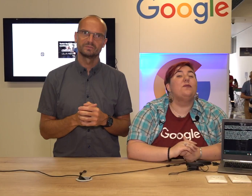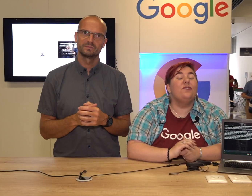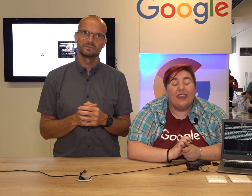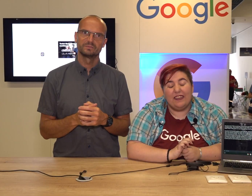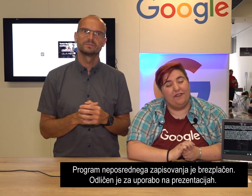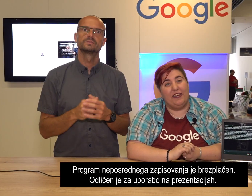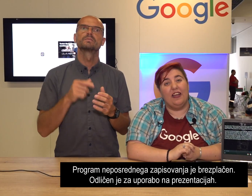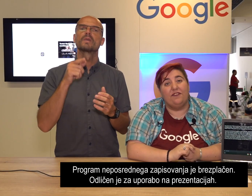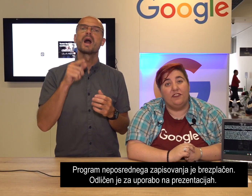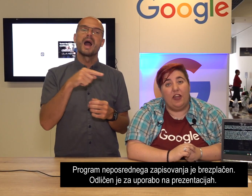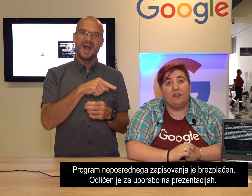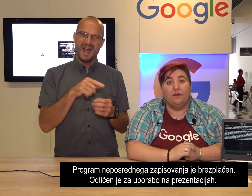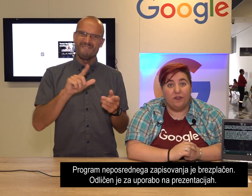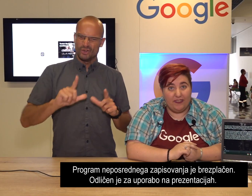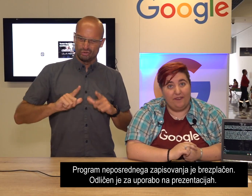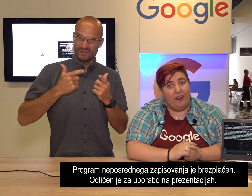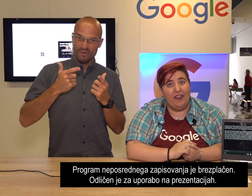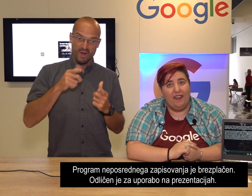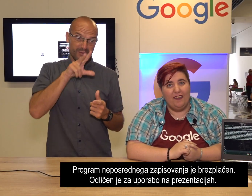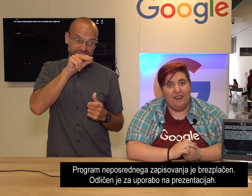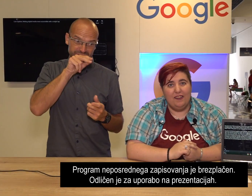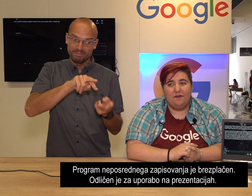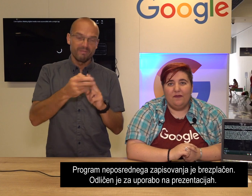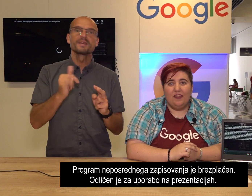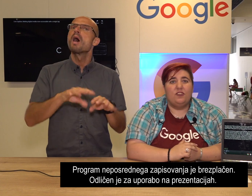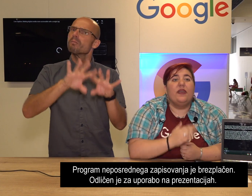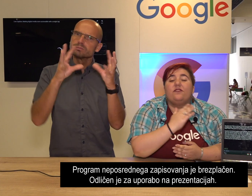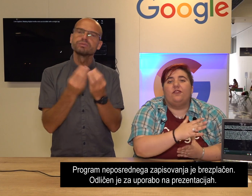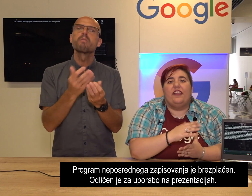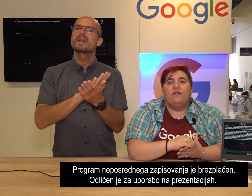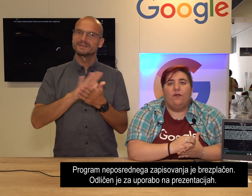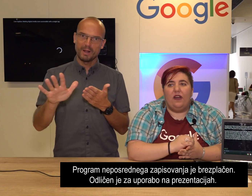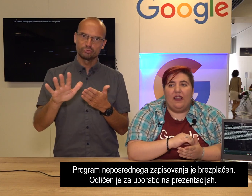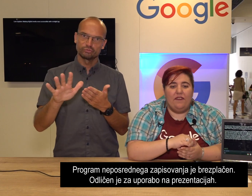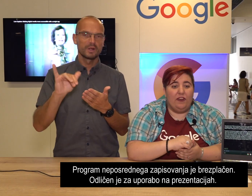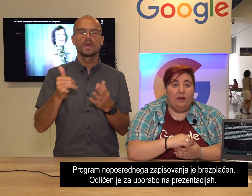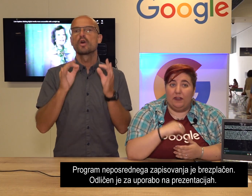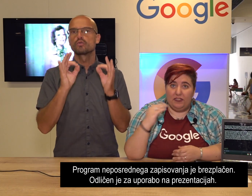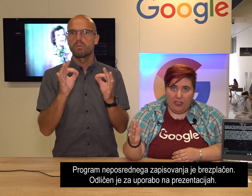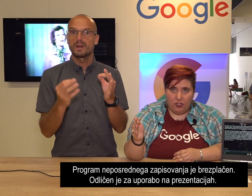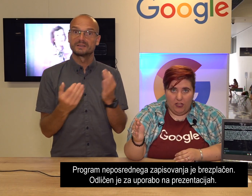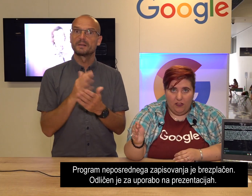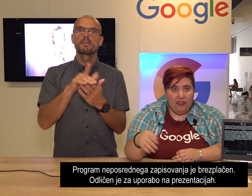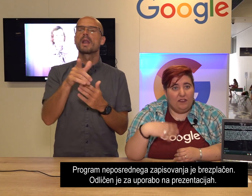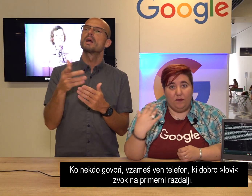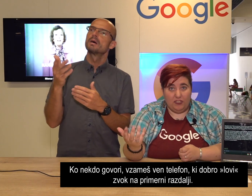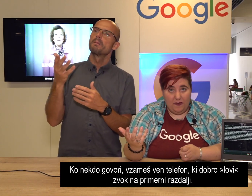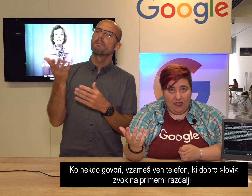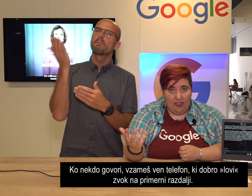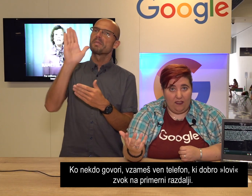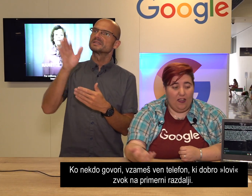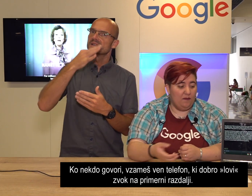It's completely free. Live Transcribe is completely free. So it's great for if you're in a presentation and